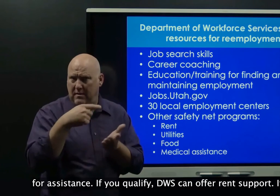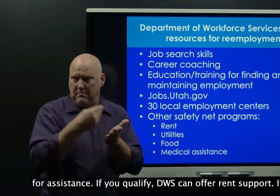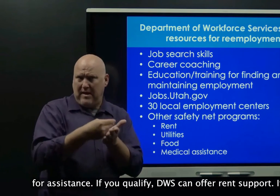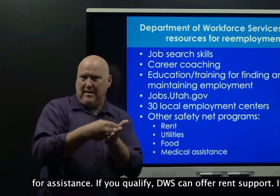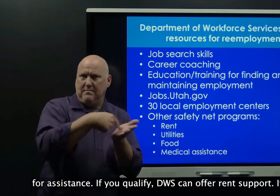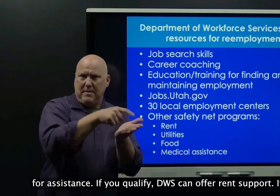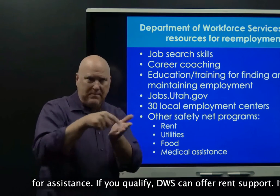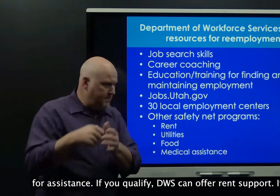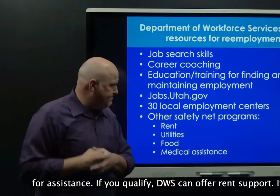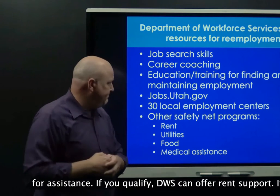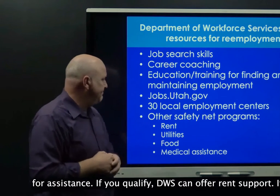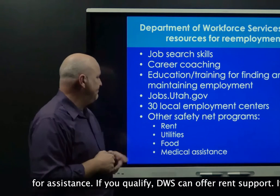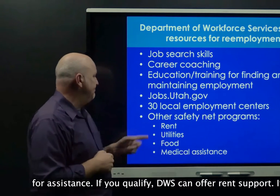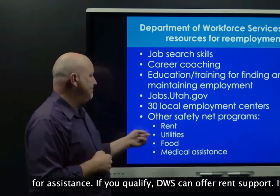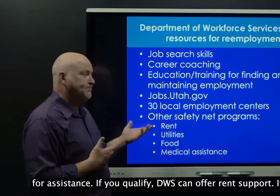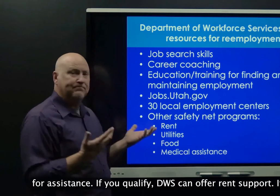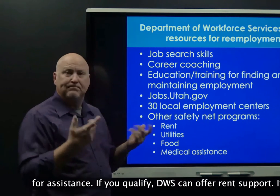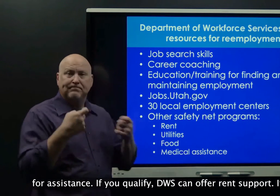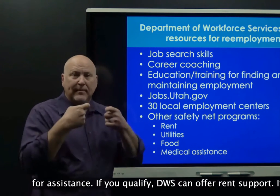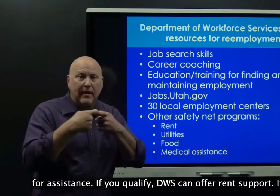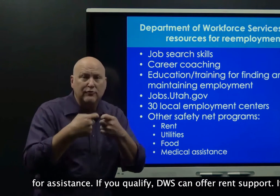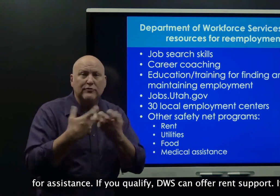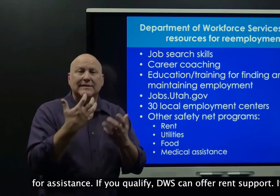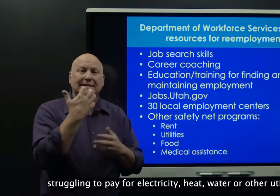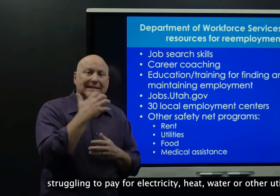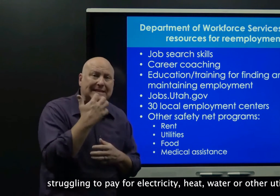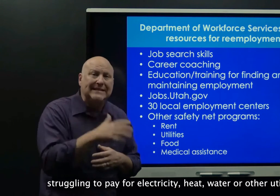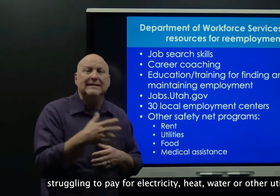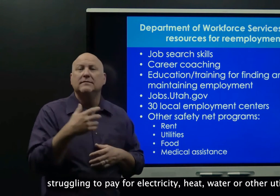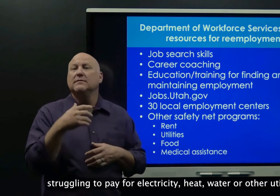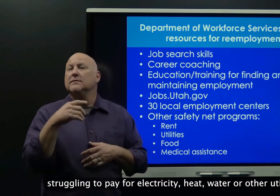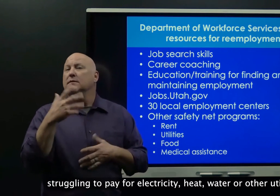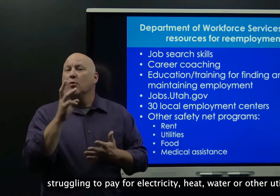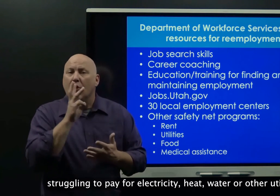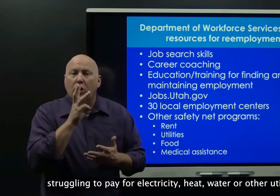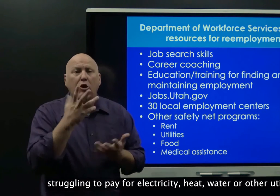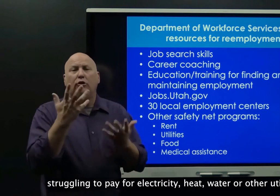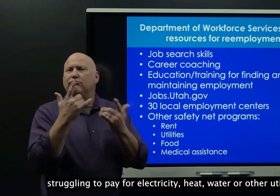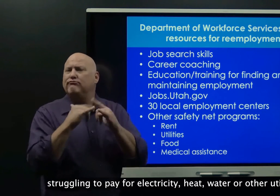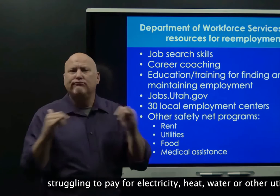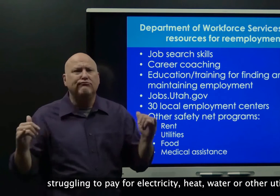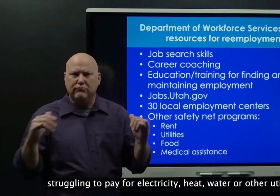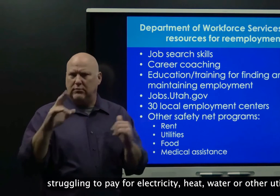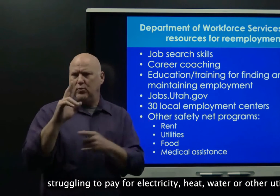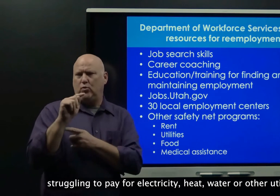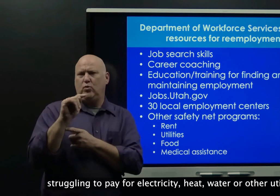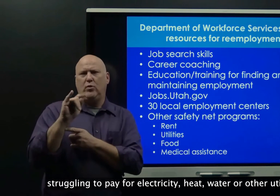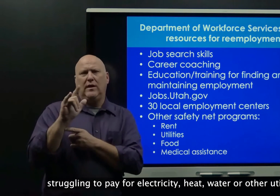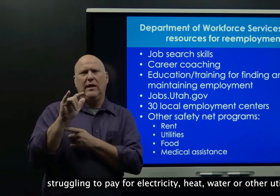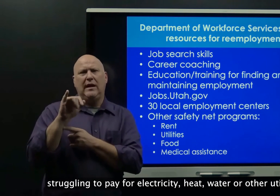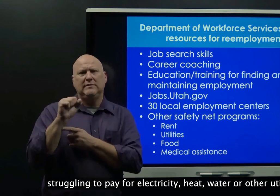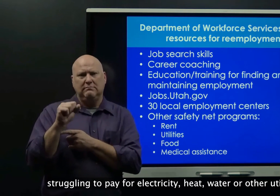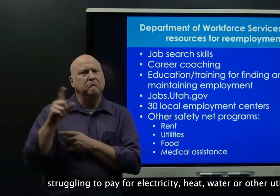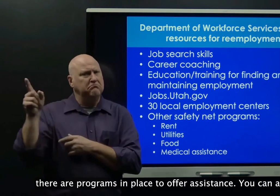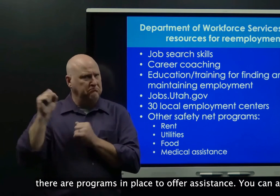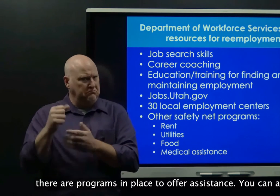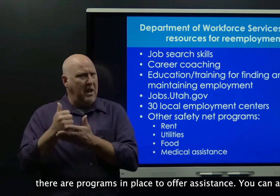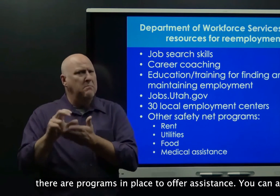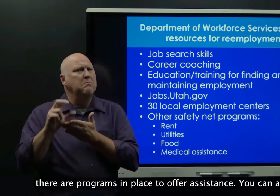DWS can offer rent support. If you are struggling to pay for electricity, heat, water, or other utilities, there are programs in